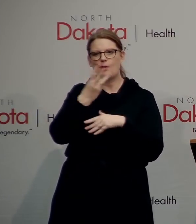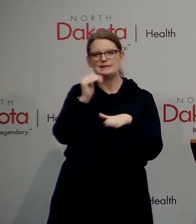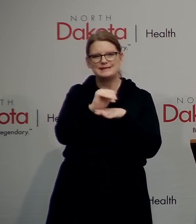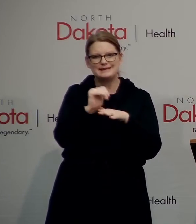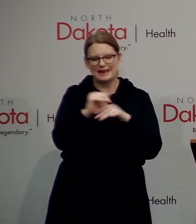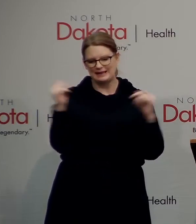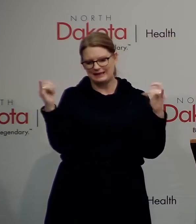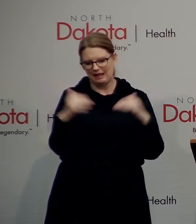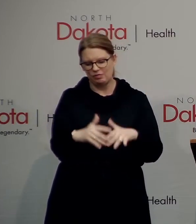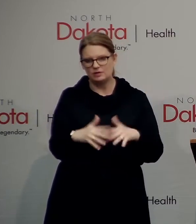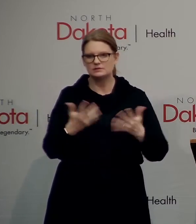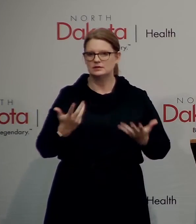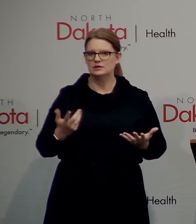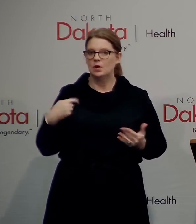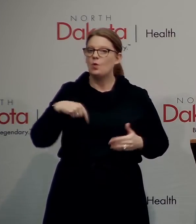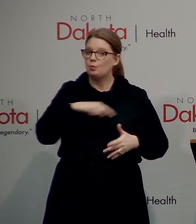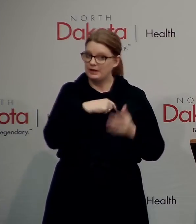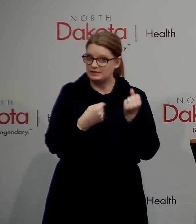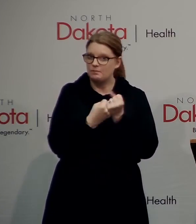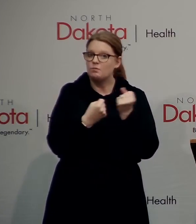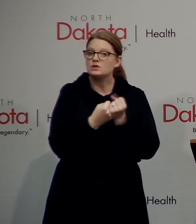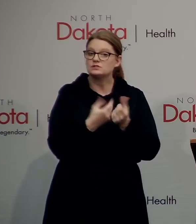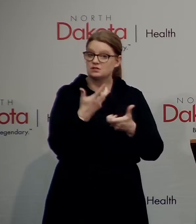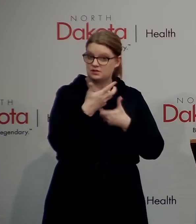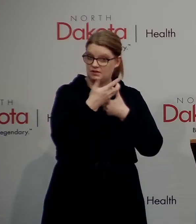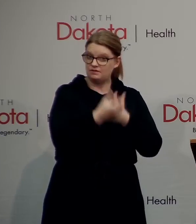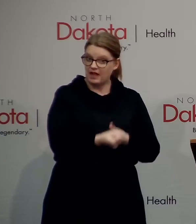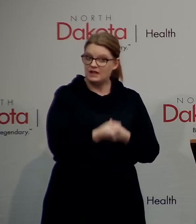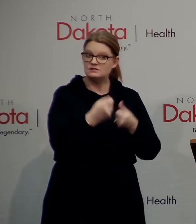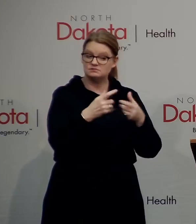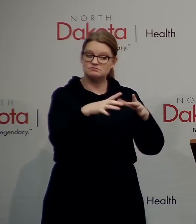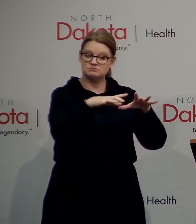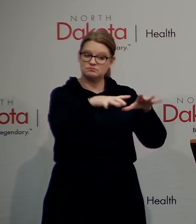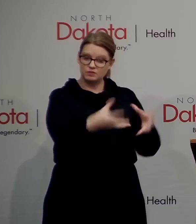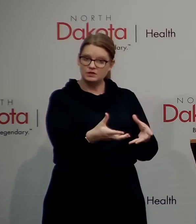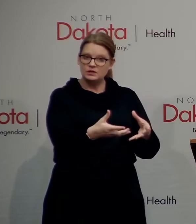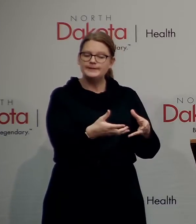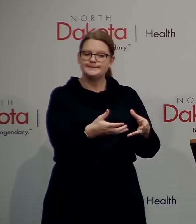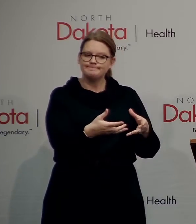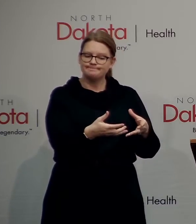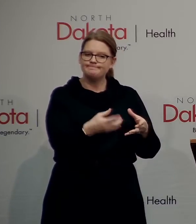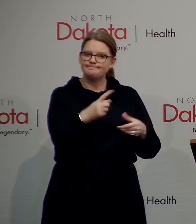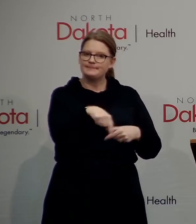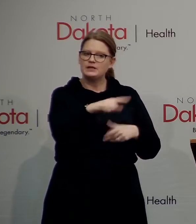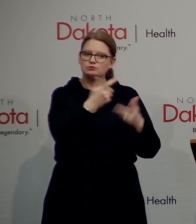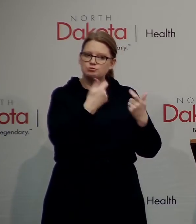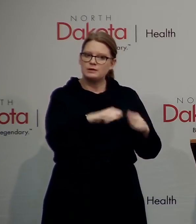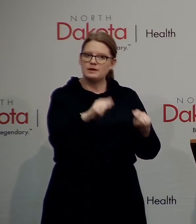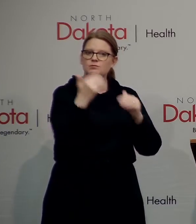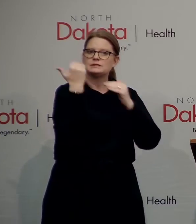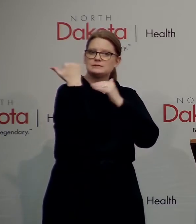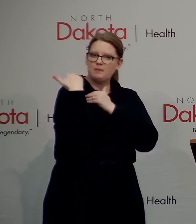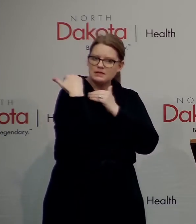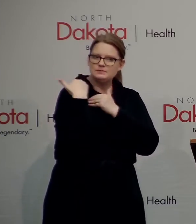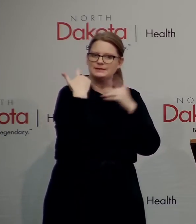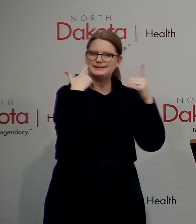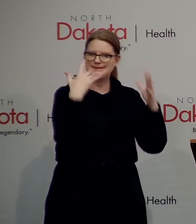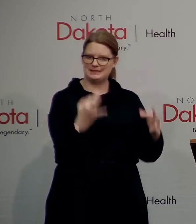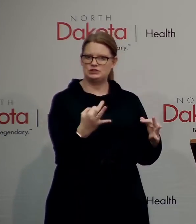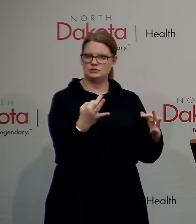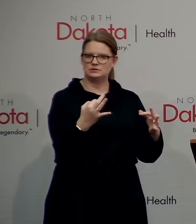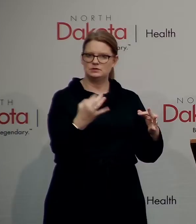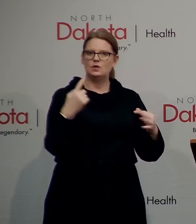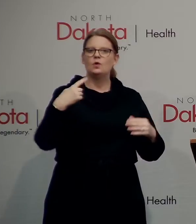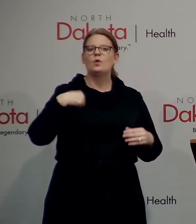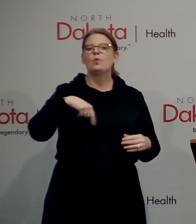gatherings or others. And again, we support those faith-based communities for, again, trying to make decisions as responsible business leaders, because we